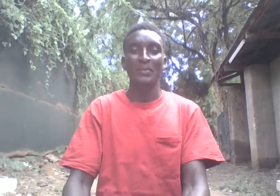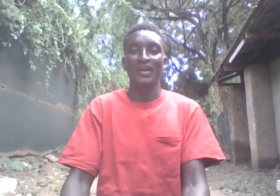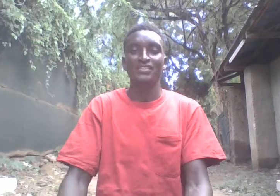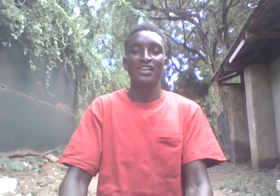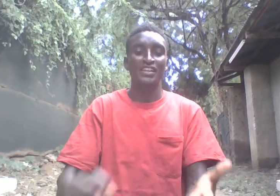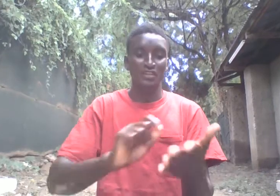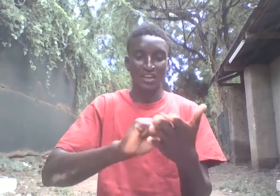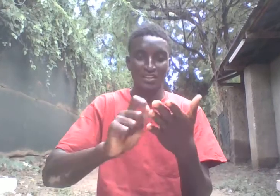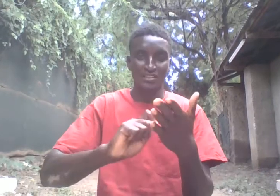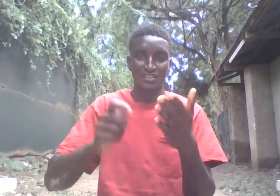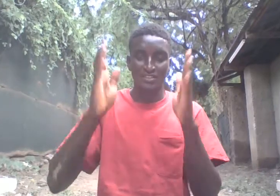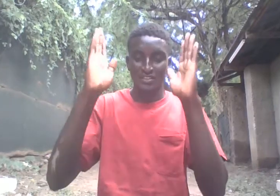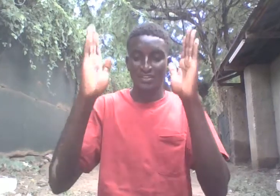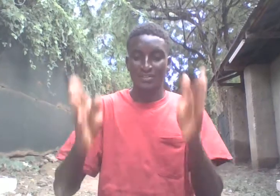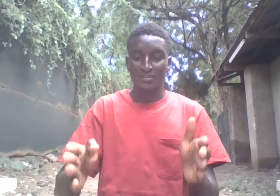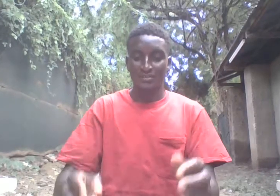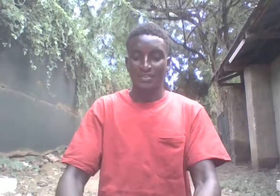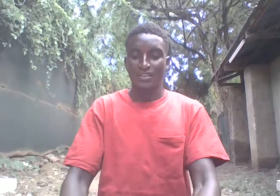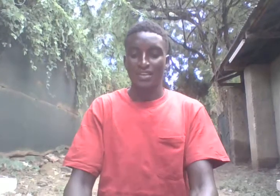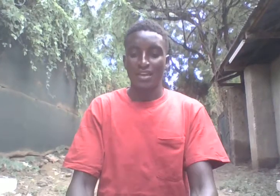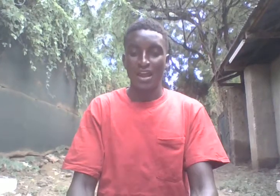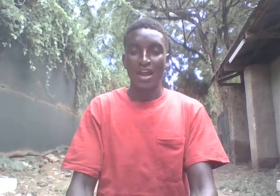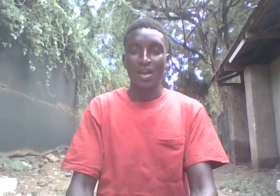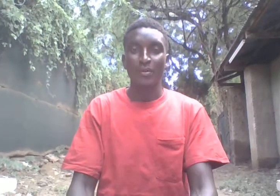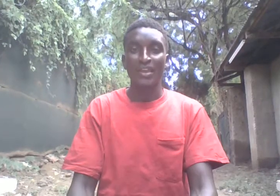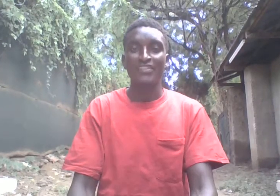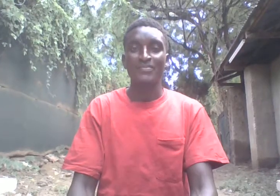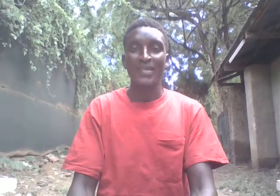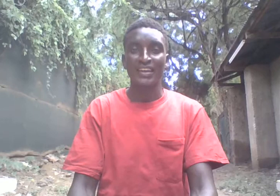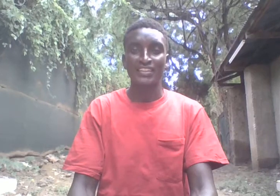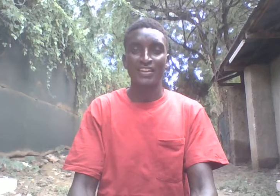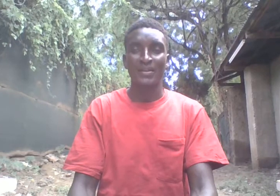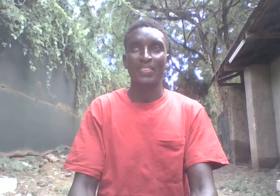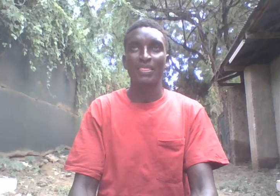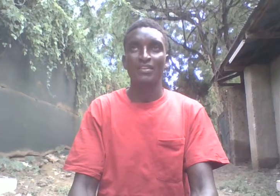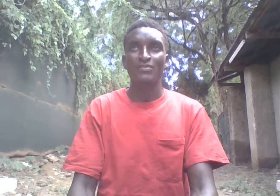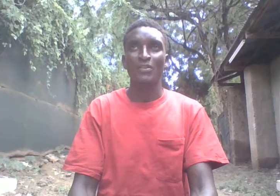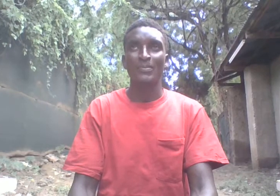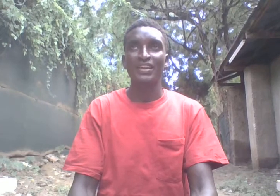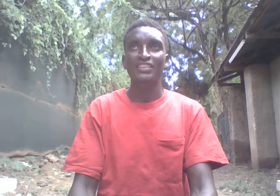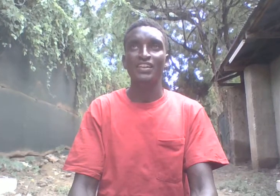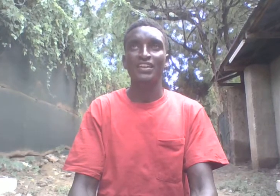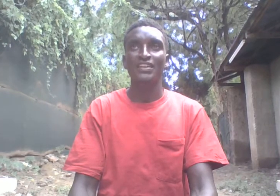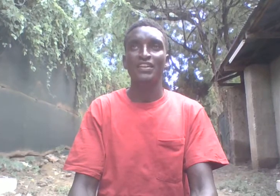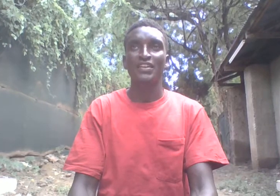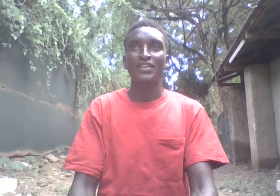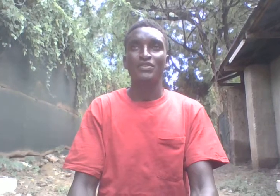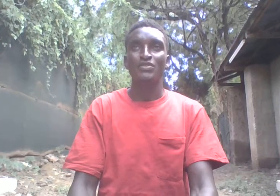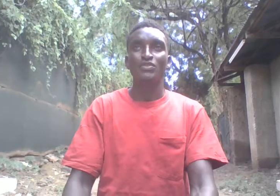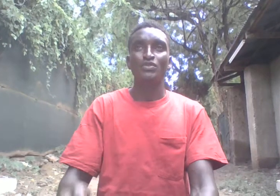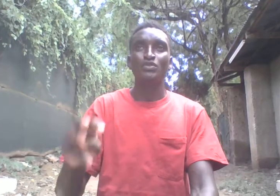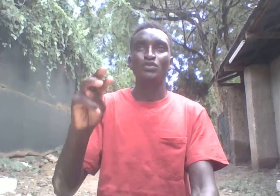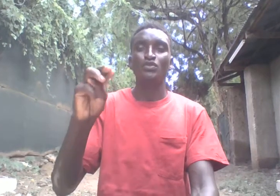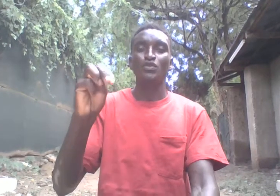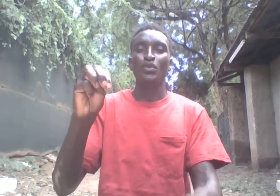as a journalist. We have manager. For manager, you use